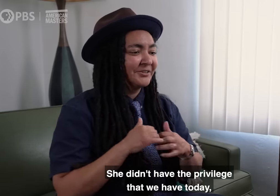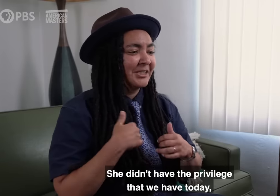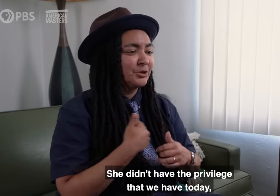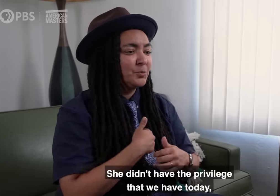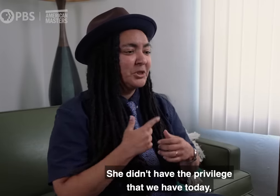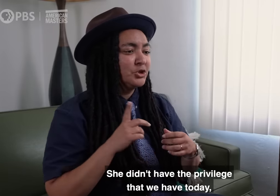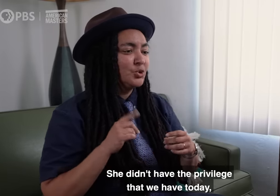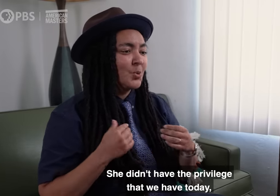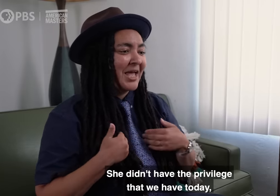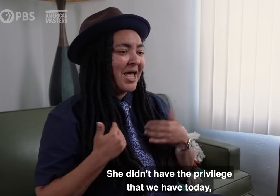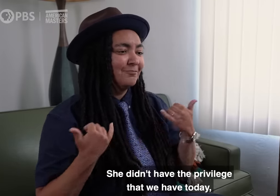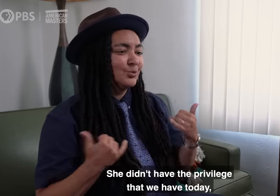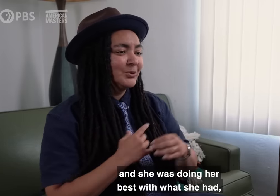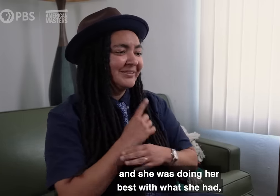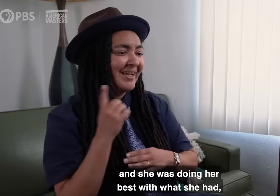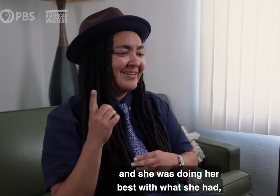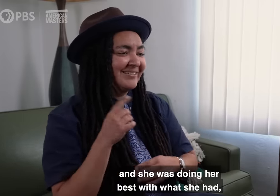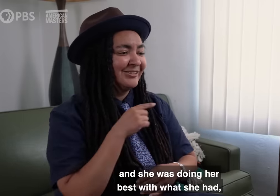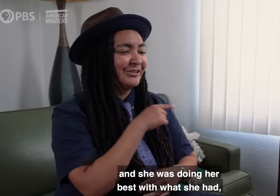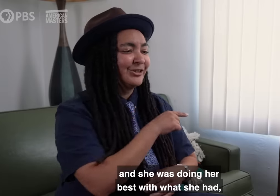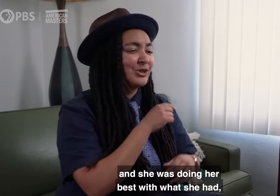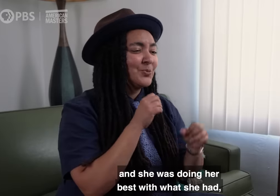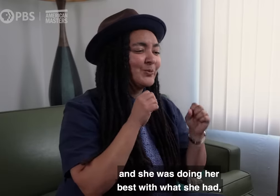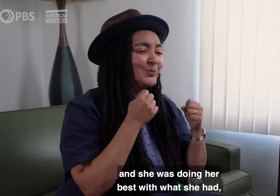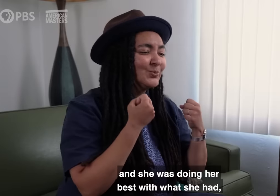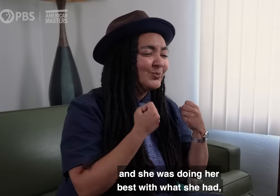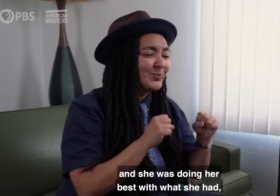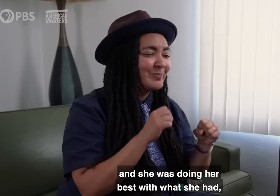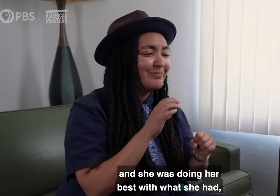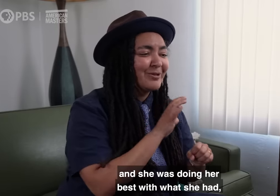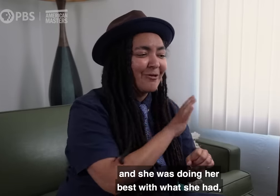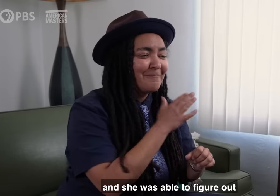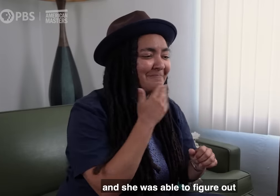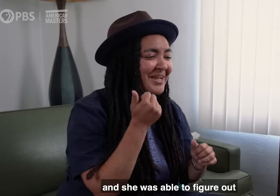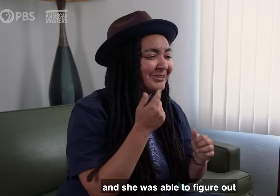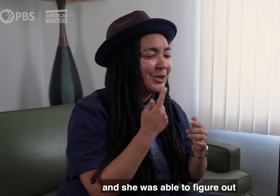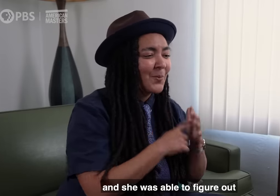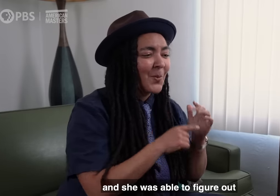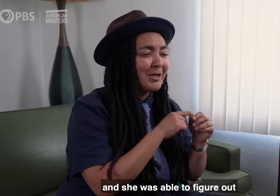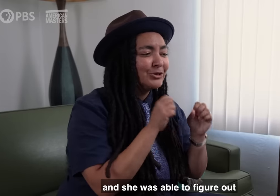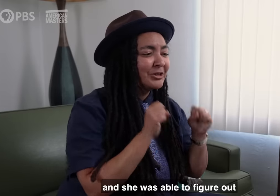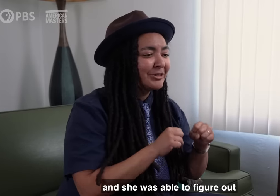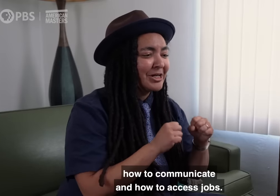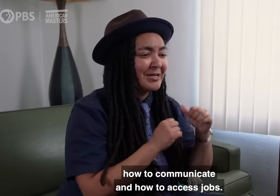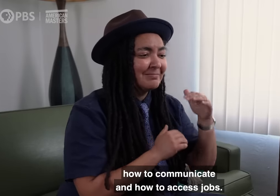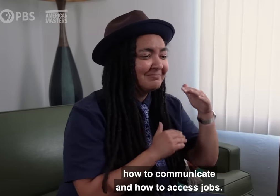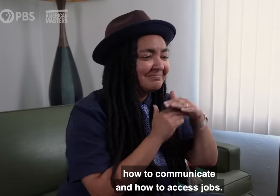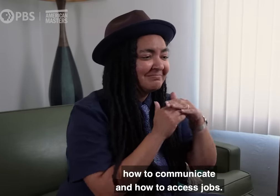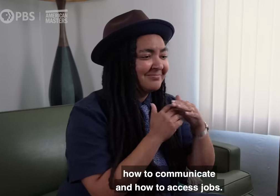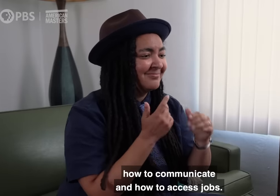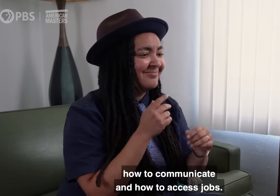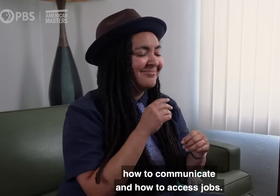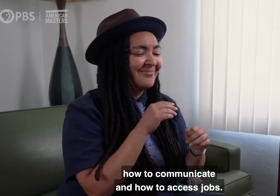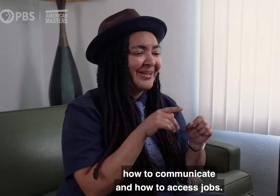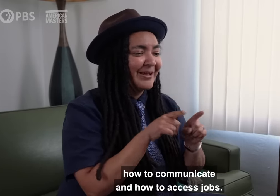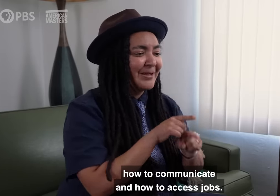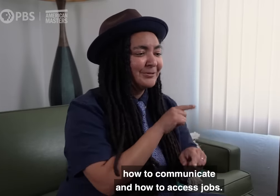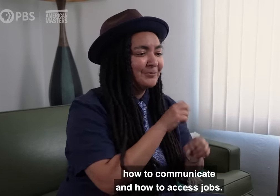we have today, and she was doing her best with what she had, and she was able to figure out how to communicate and how to access